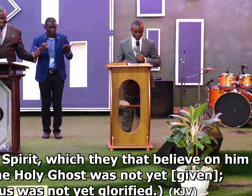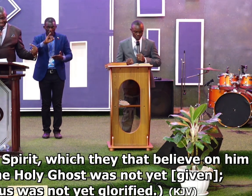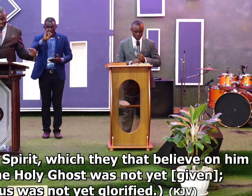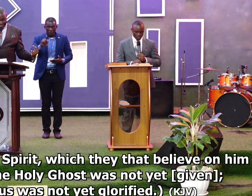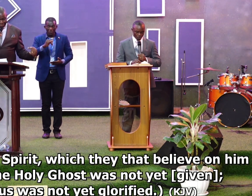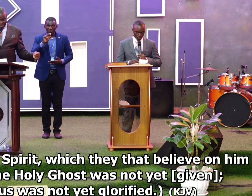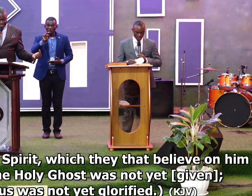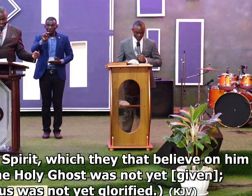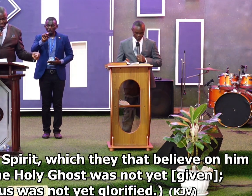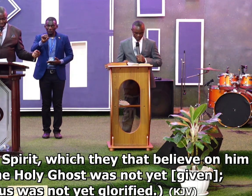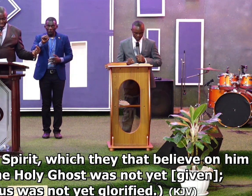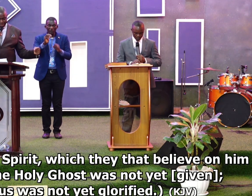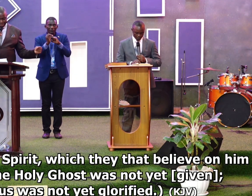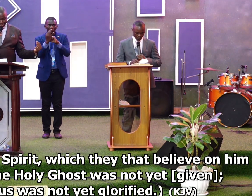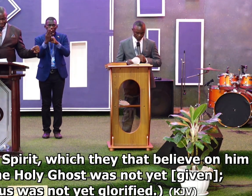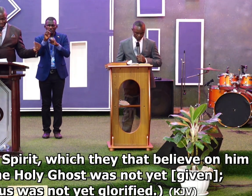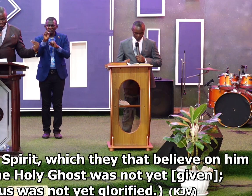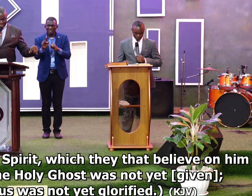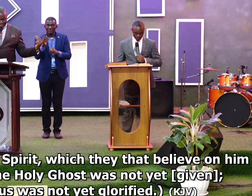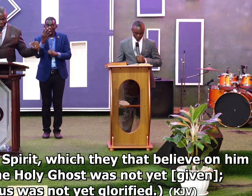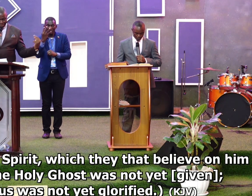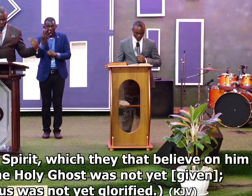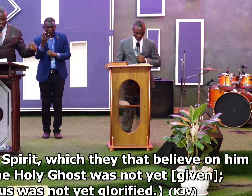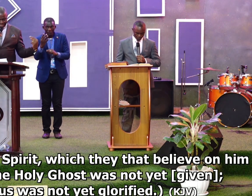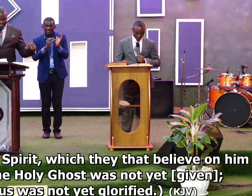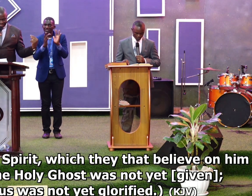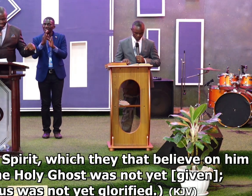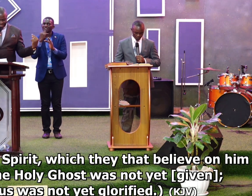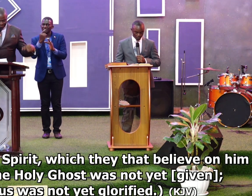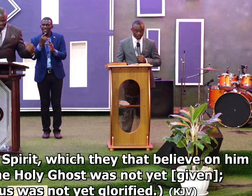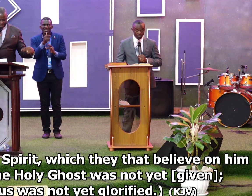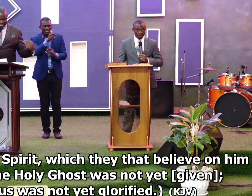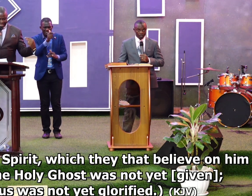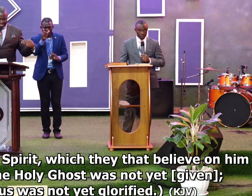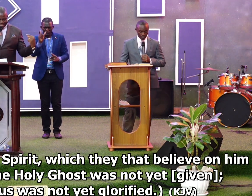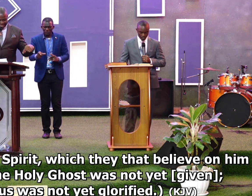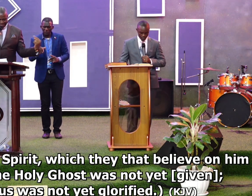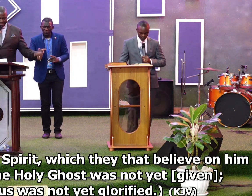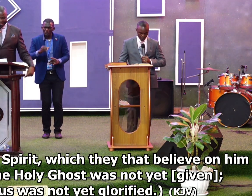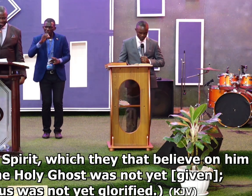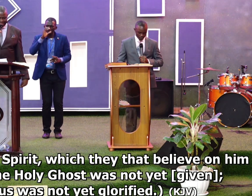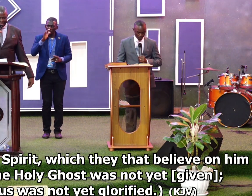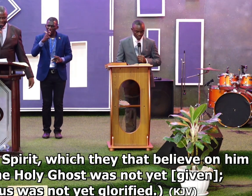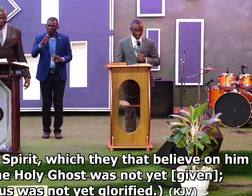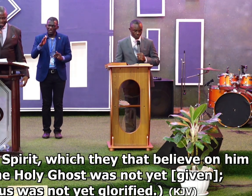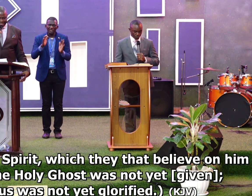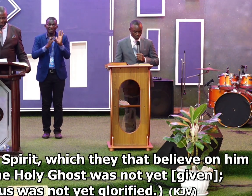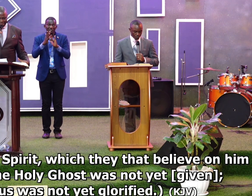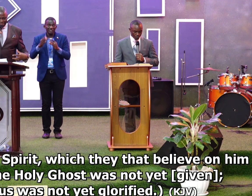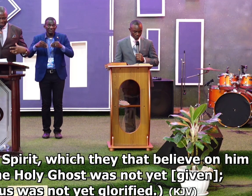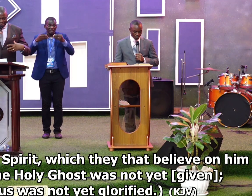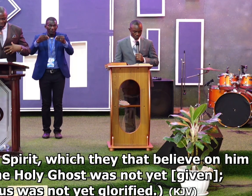it's the very Jesus who said, but whosoever drinketh of the water that I shall give him shall never thirst. Yes.